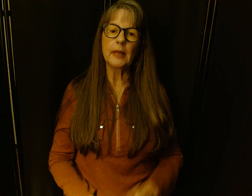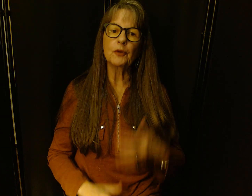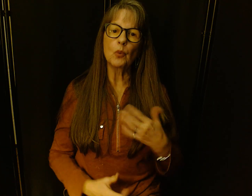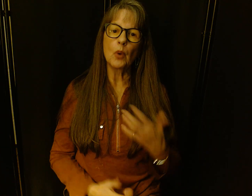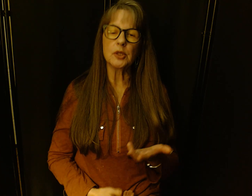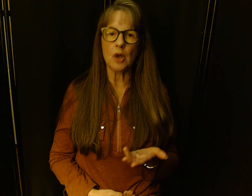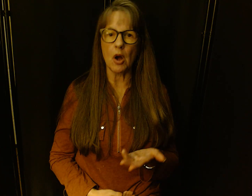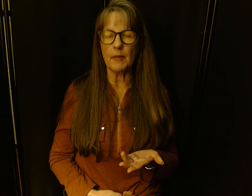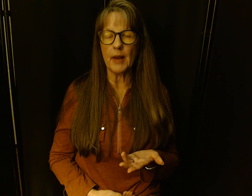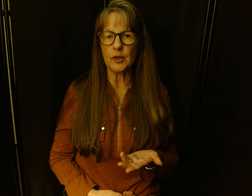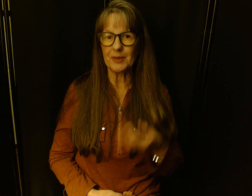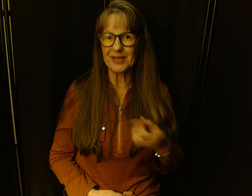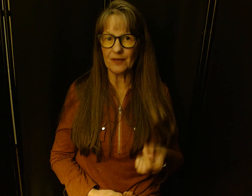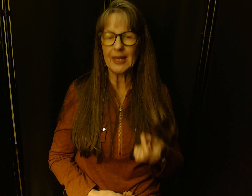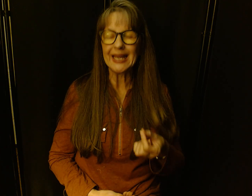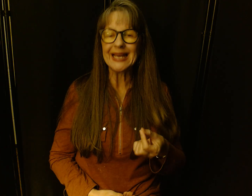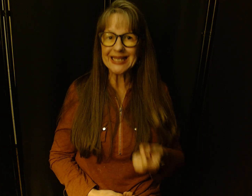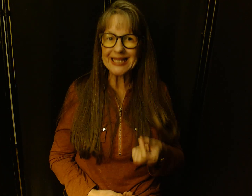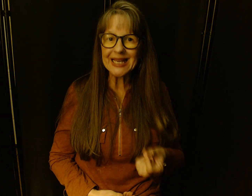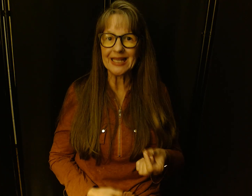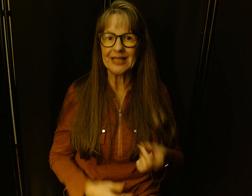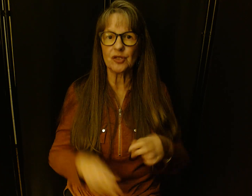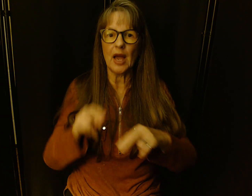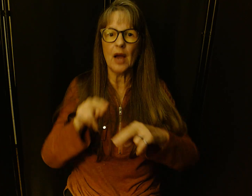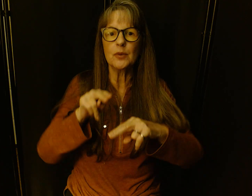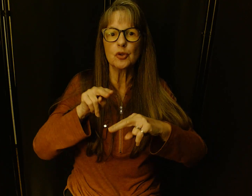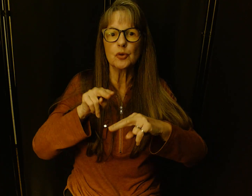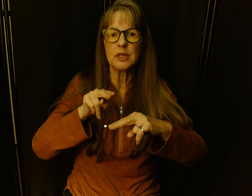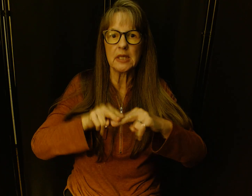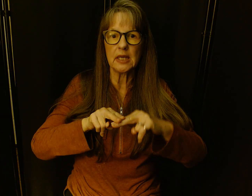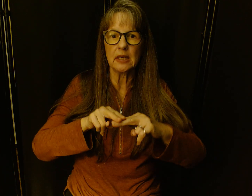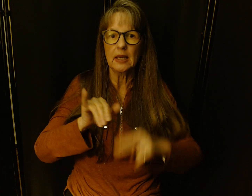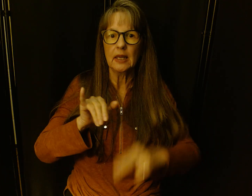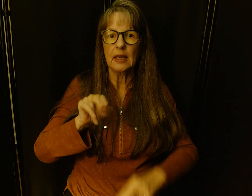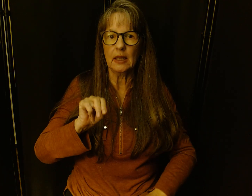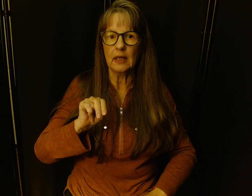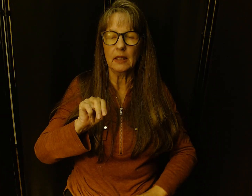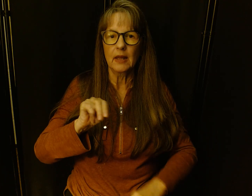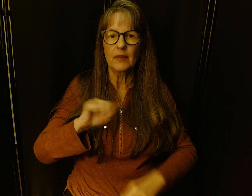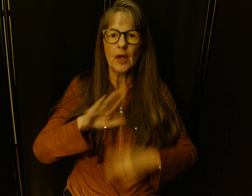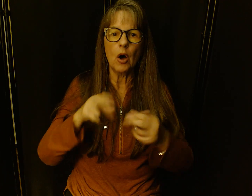you want to talk about a specific sit-in, so that I would do sit-in. They all